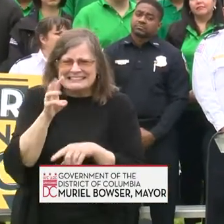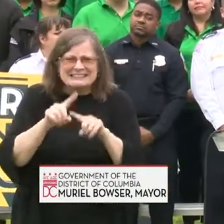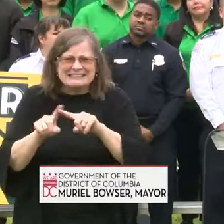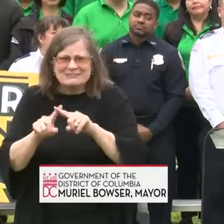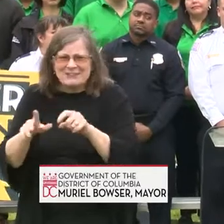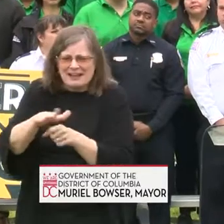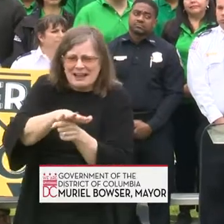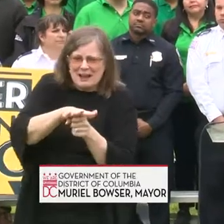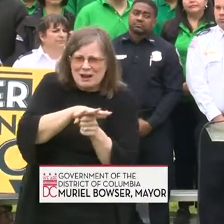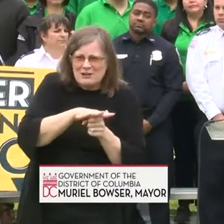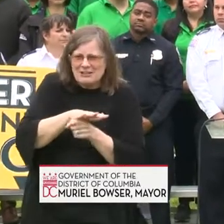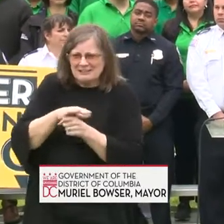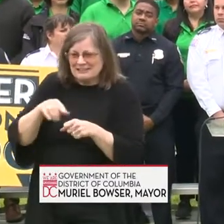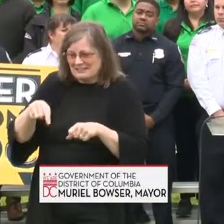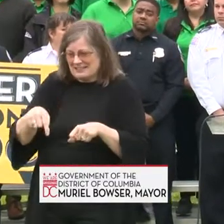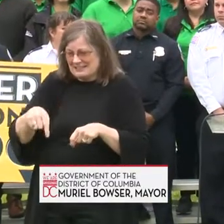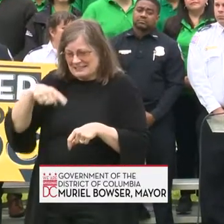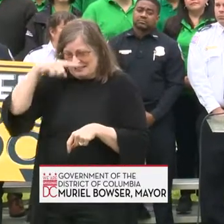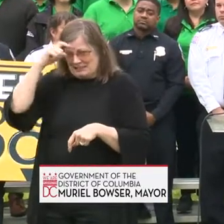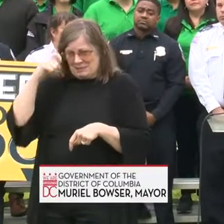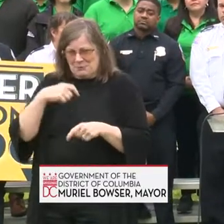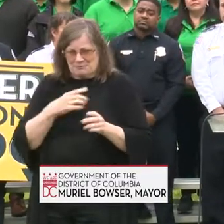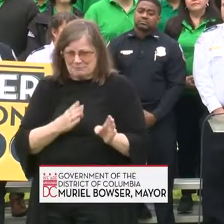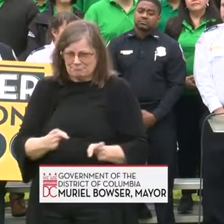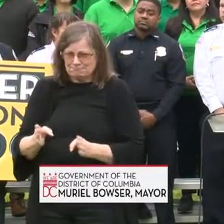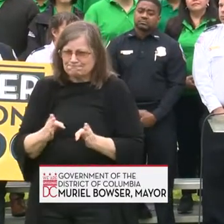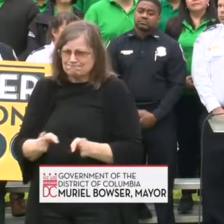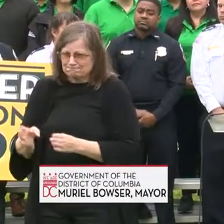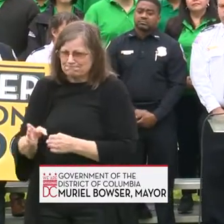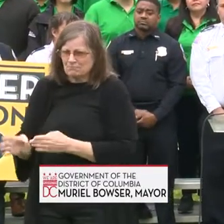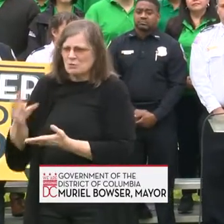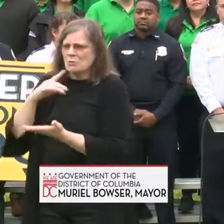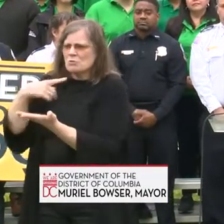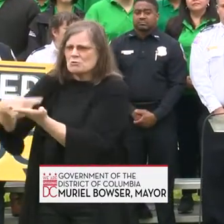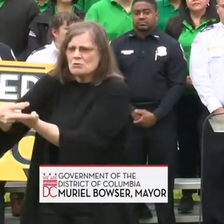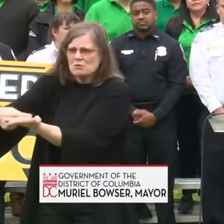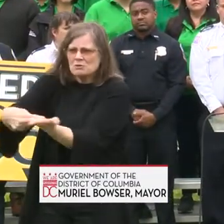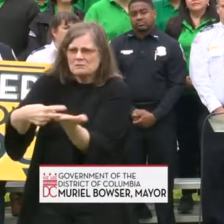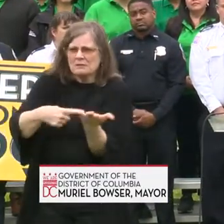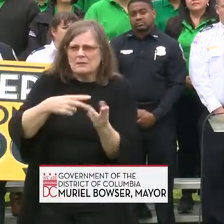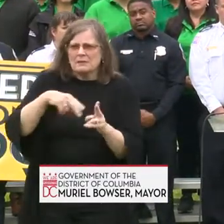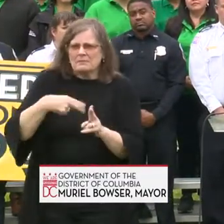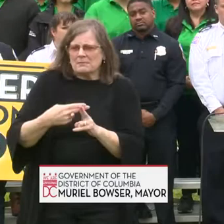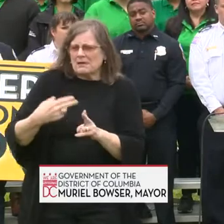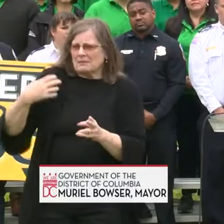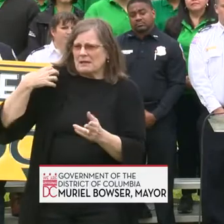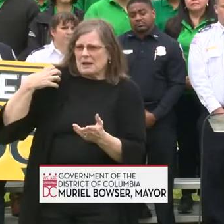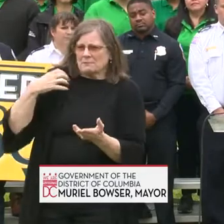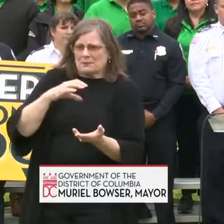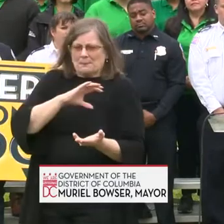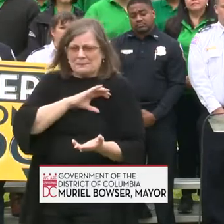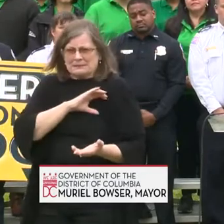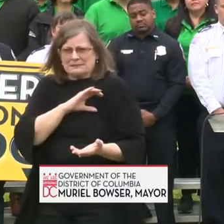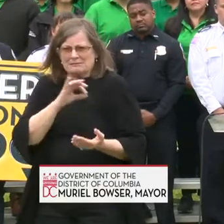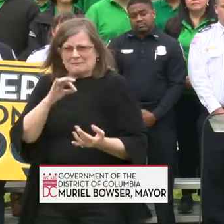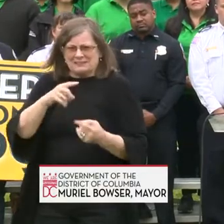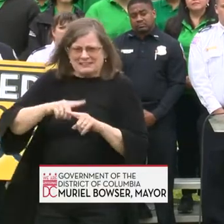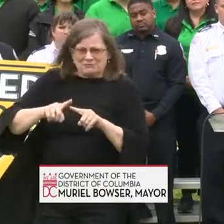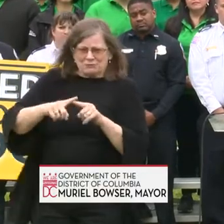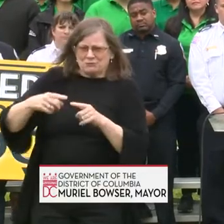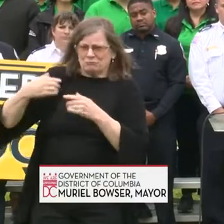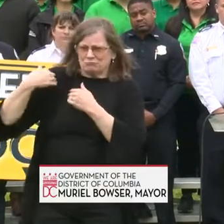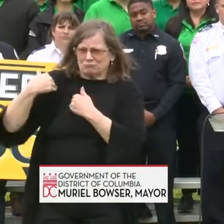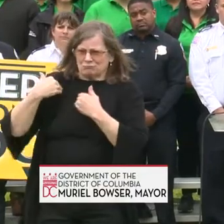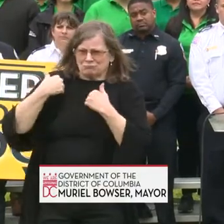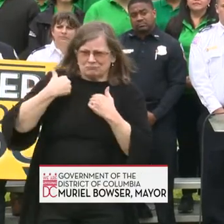on this summer. He will talk to you about the captains, the police leaders who will be responsible for driving down